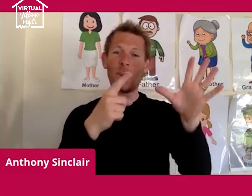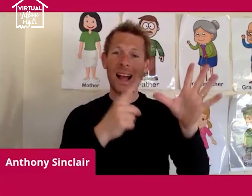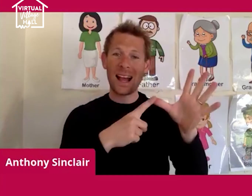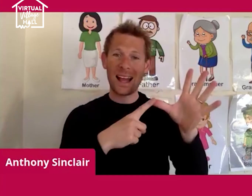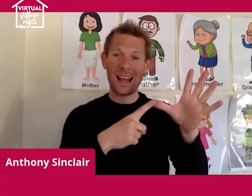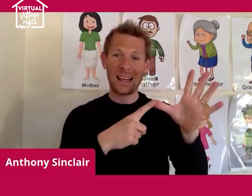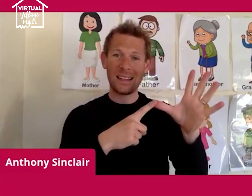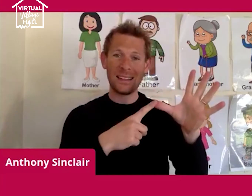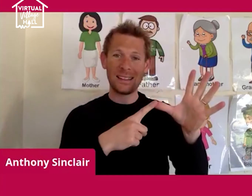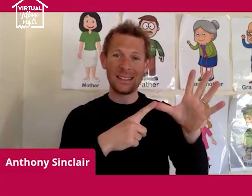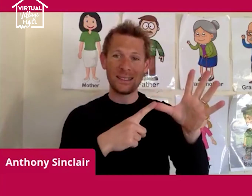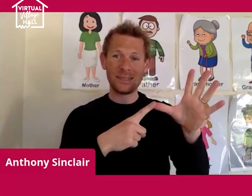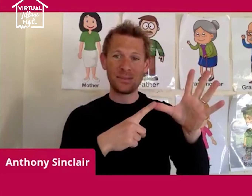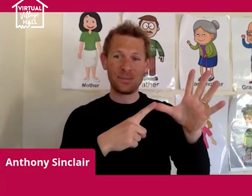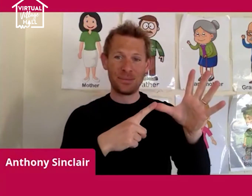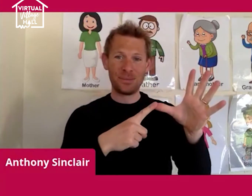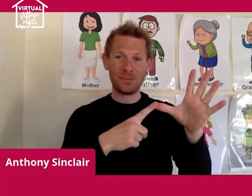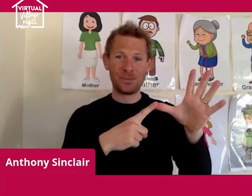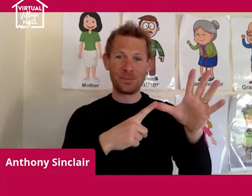Okay. A,